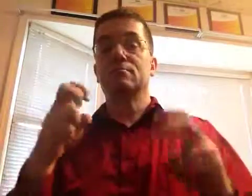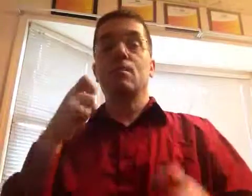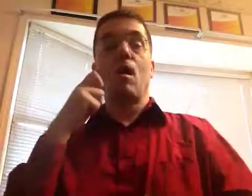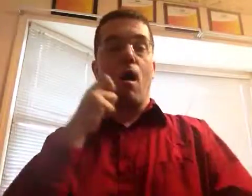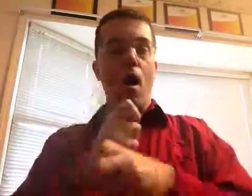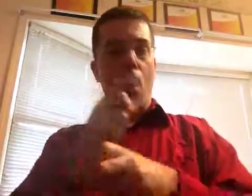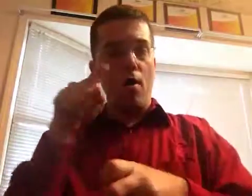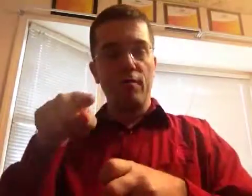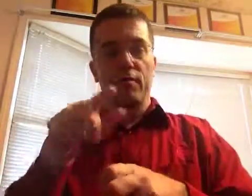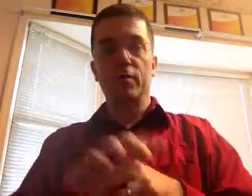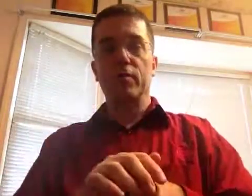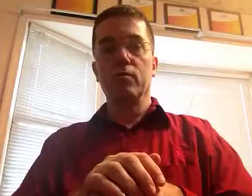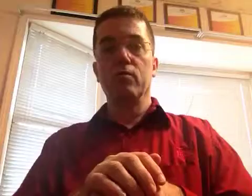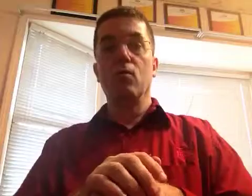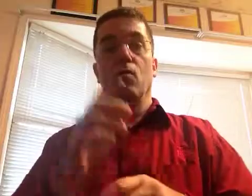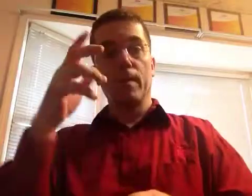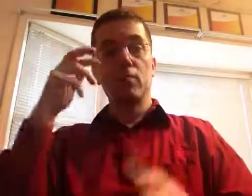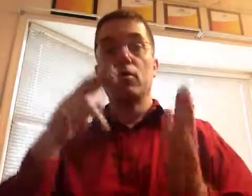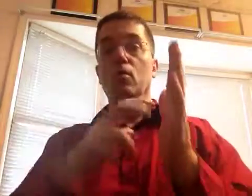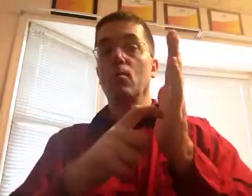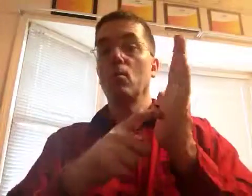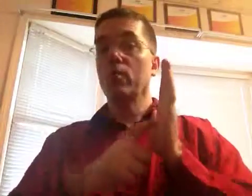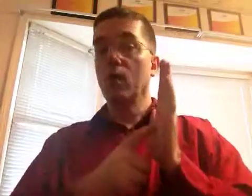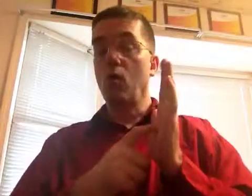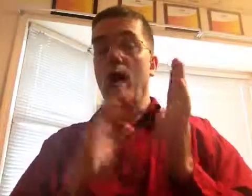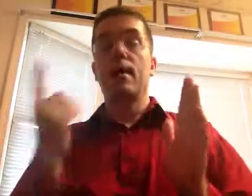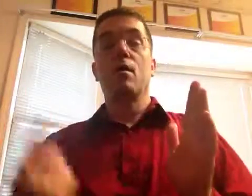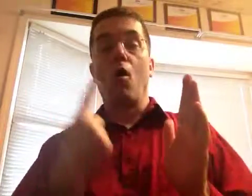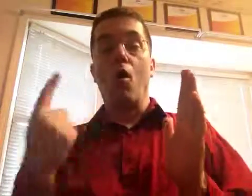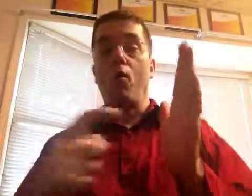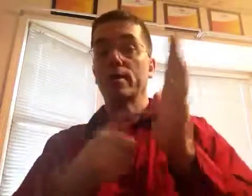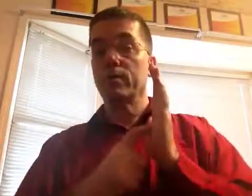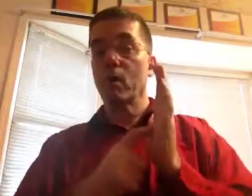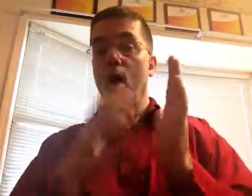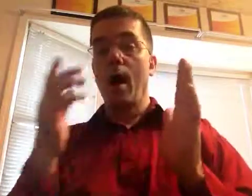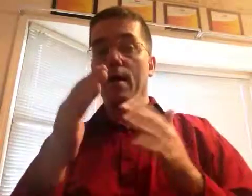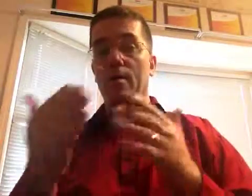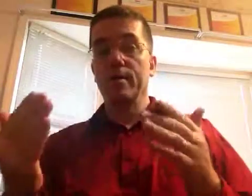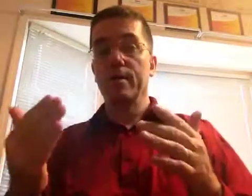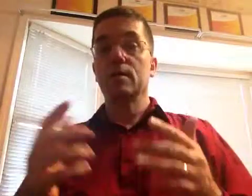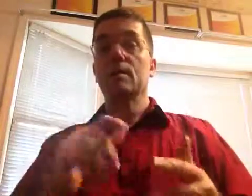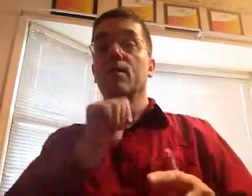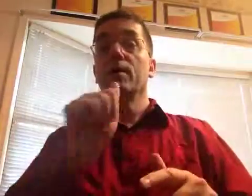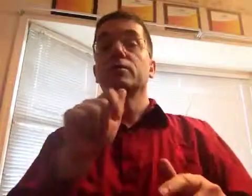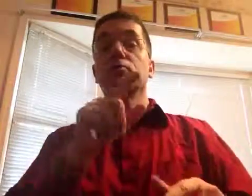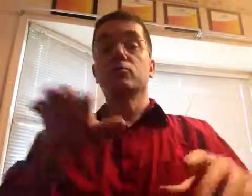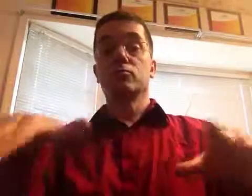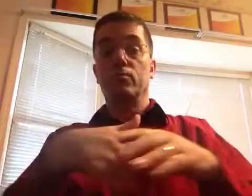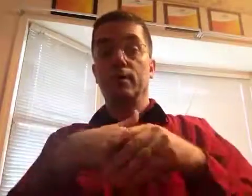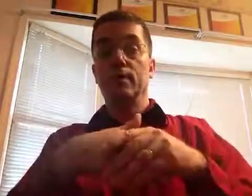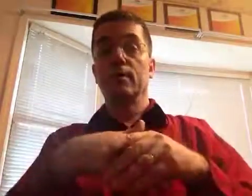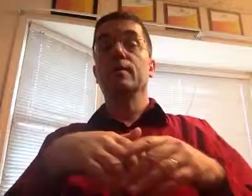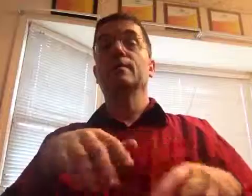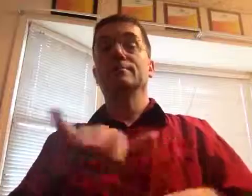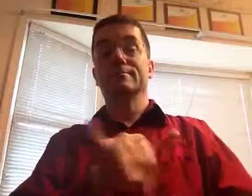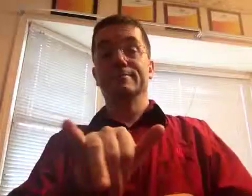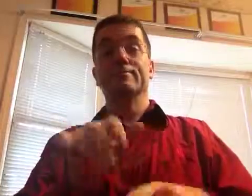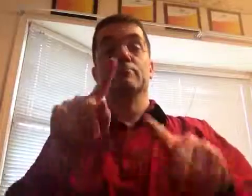going to require you to do the same things we've always required you to do, and yet you're, quote, a married man, unquote. So it'll be difficult. It'll